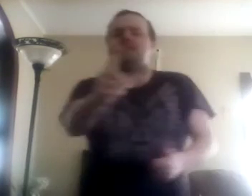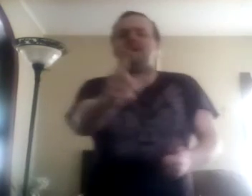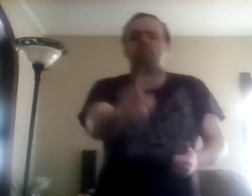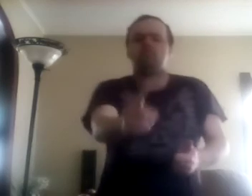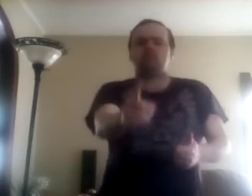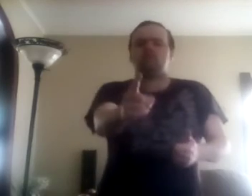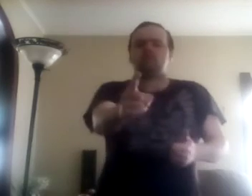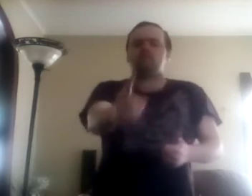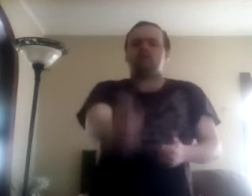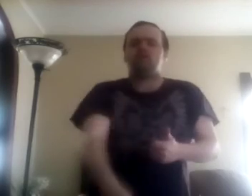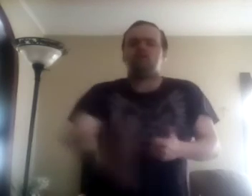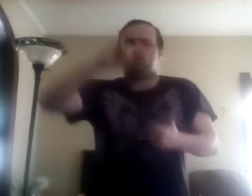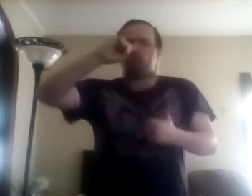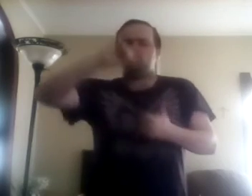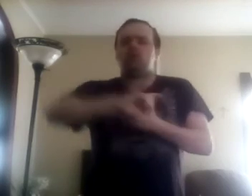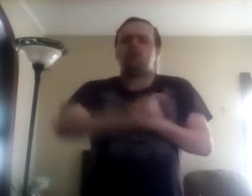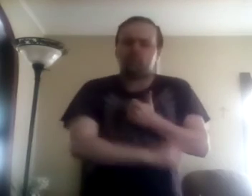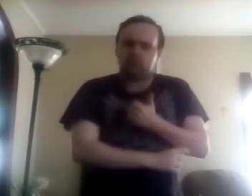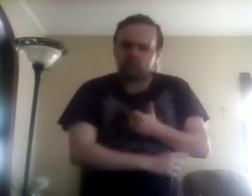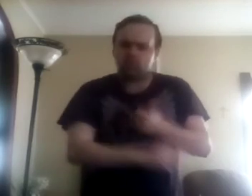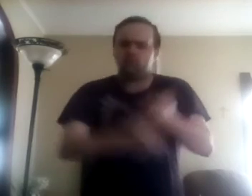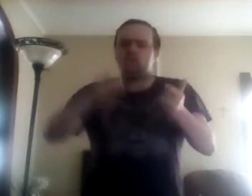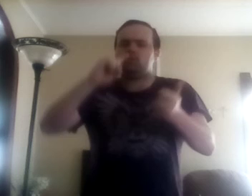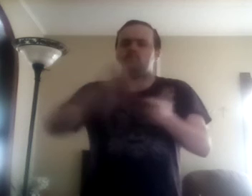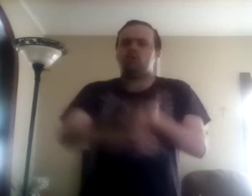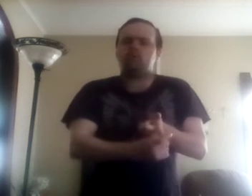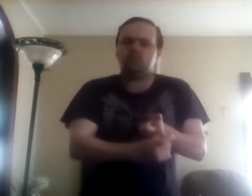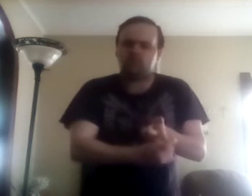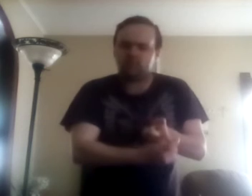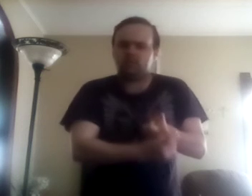camp. Kikiwaka. No food, no